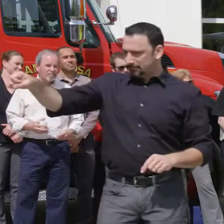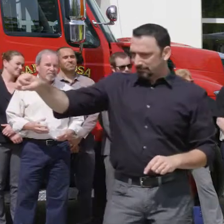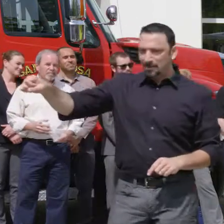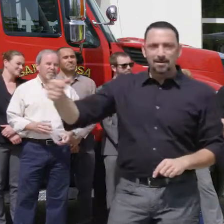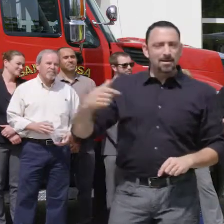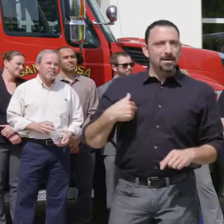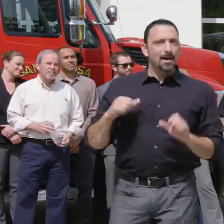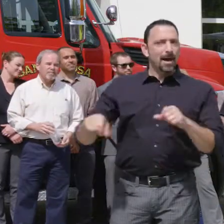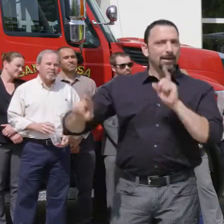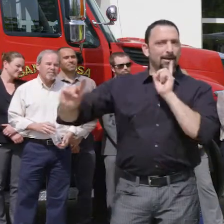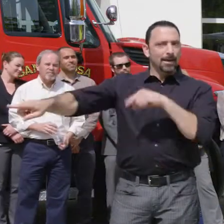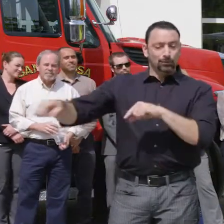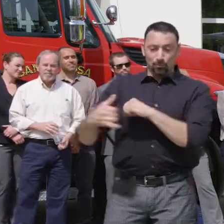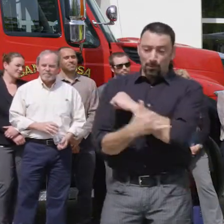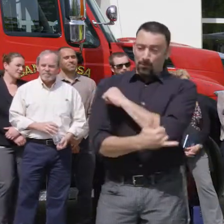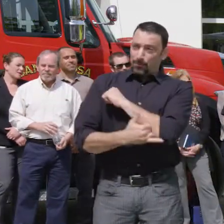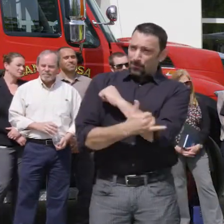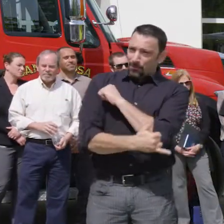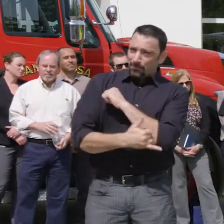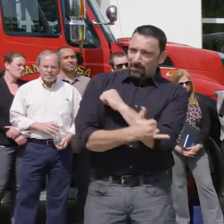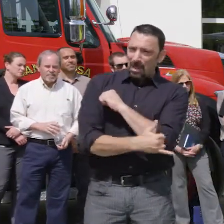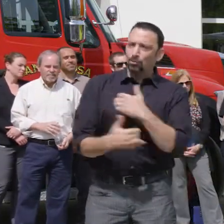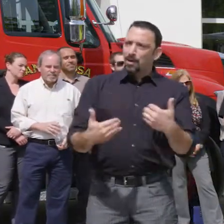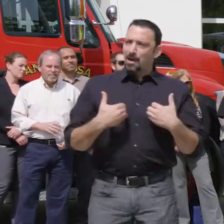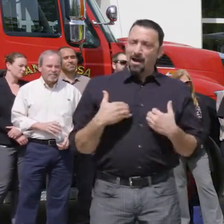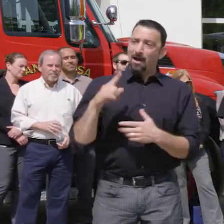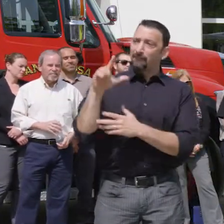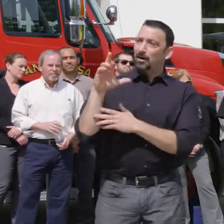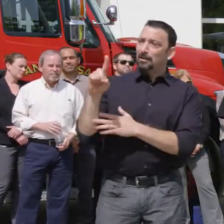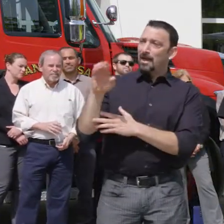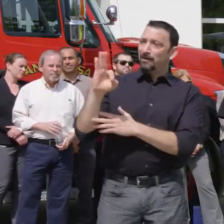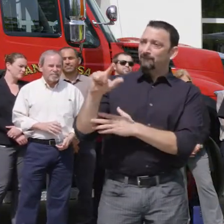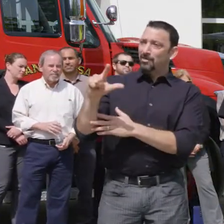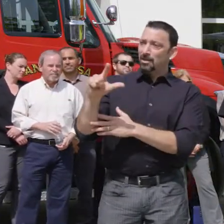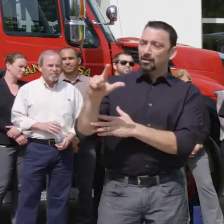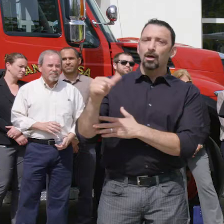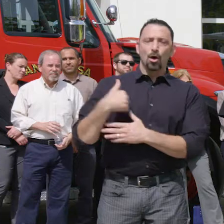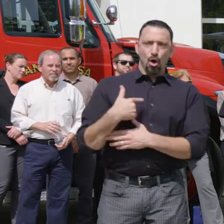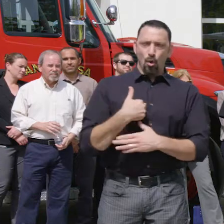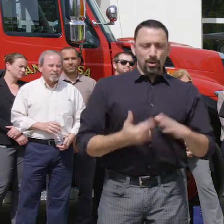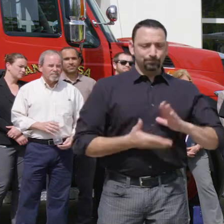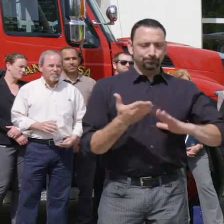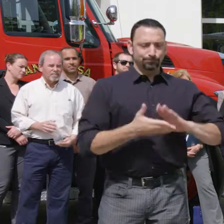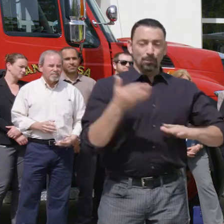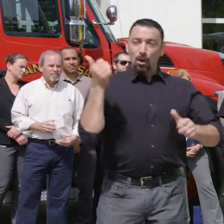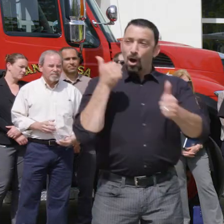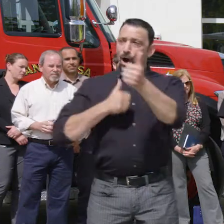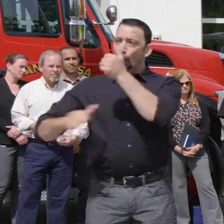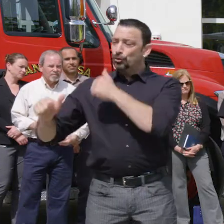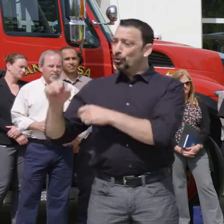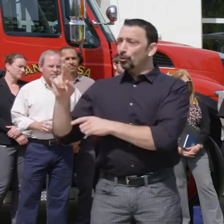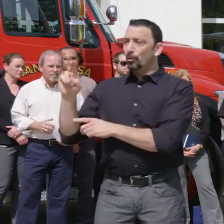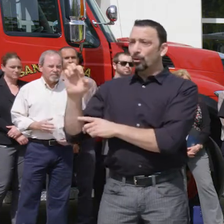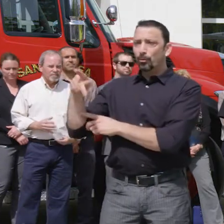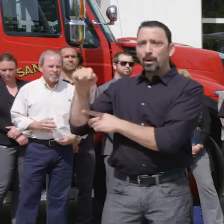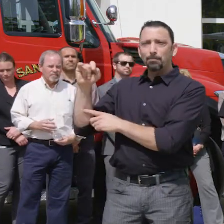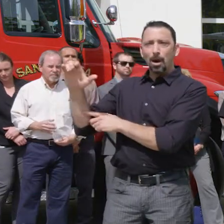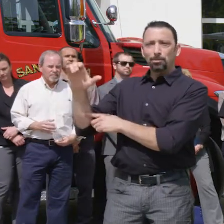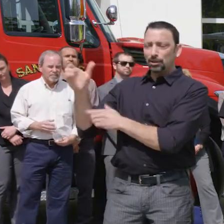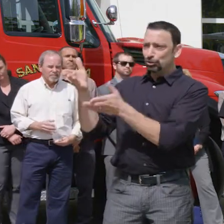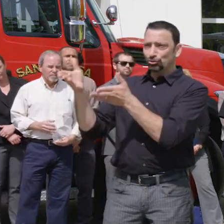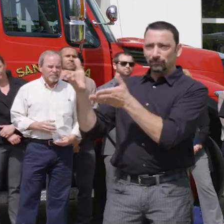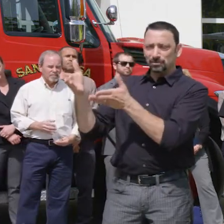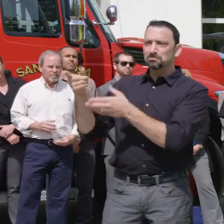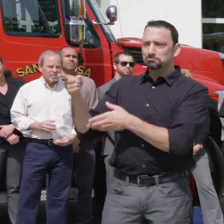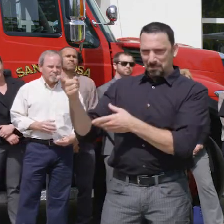I can answer that. The county owns the landfill, and it's run through an agreement by Republic Services. Republic Services